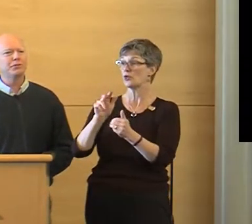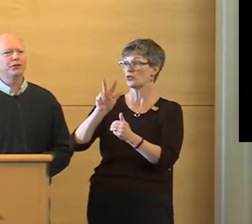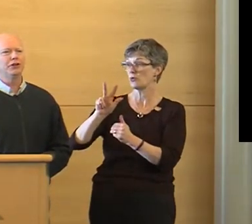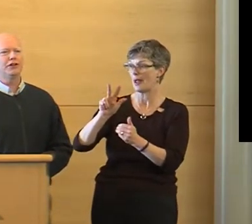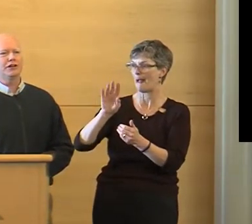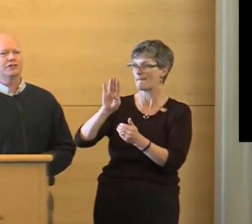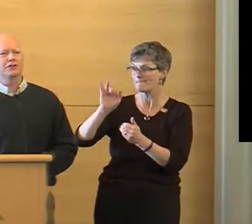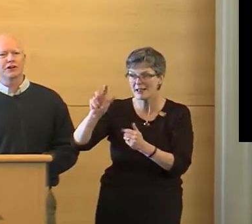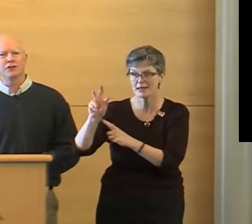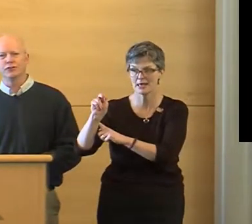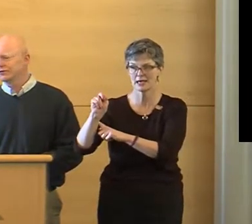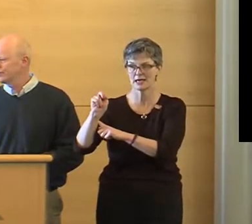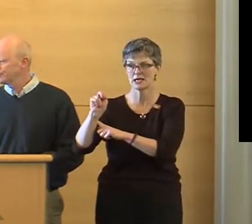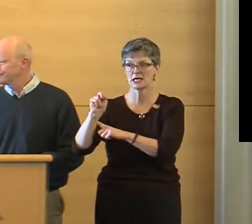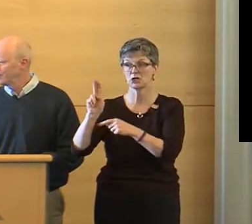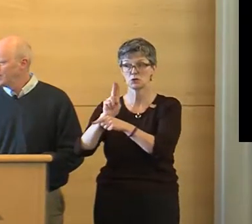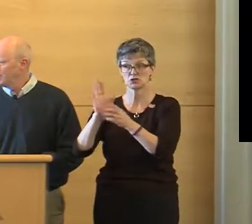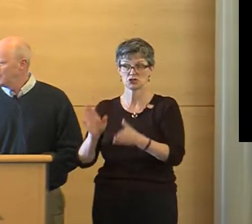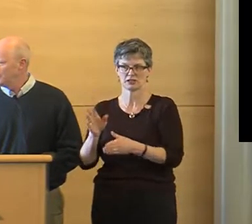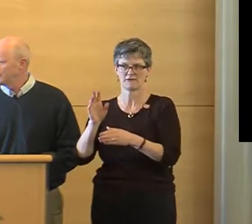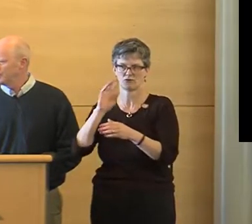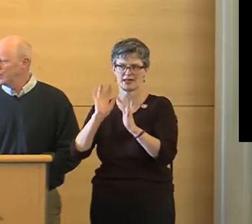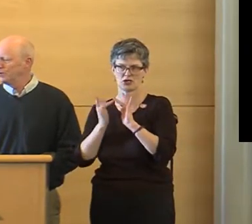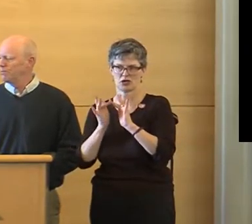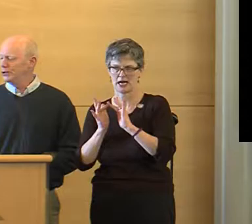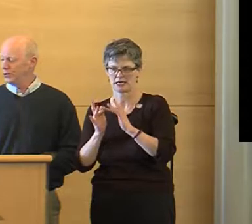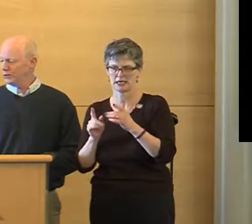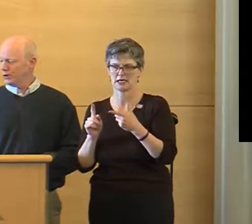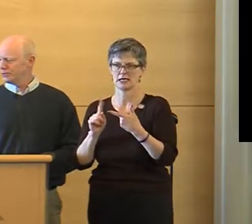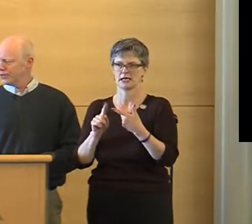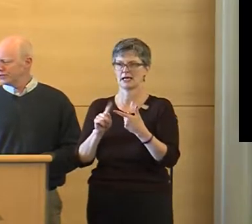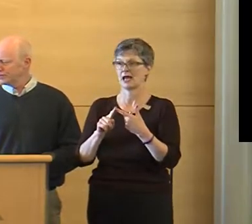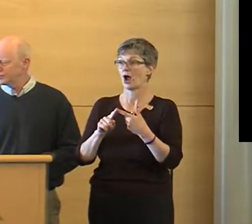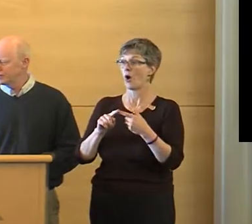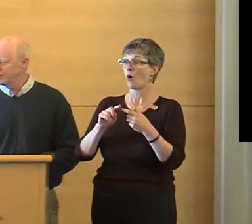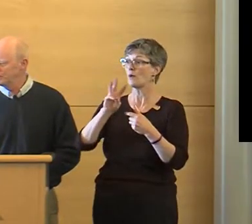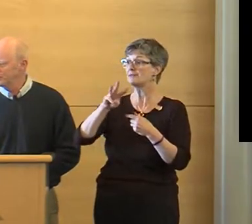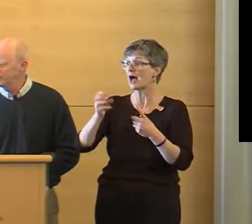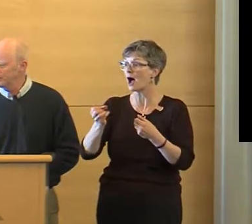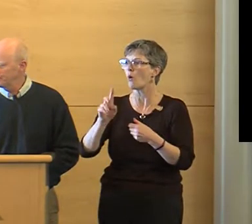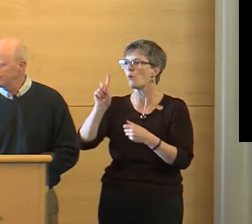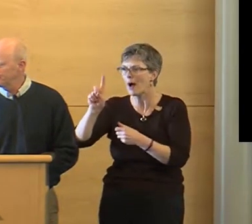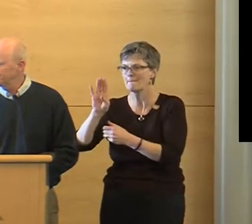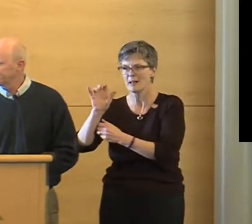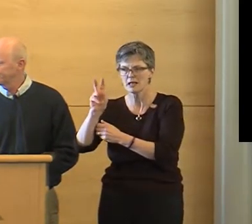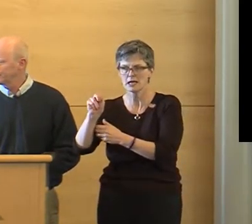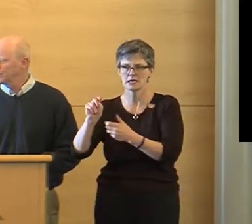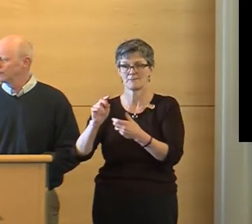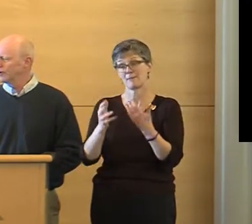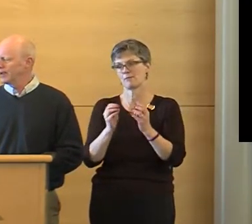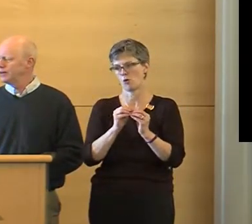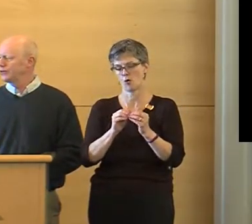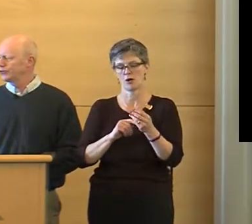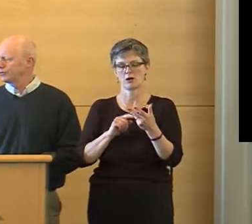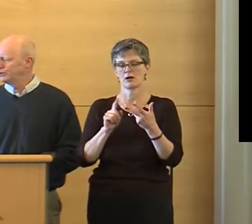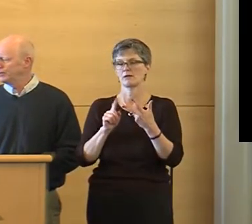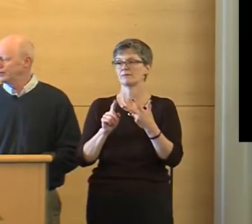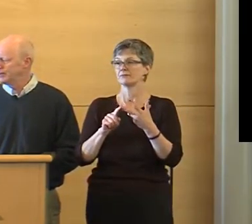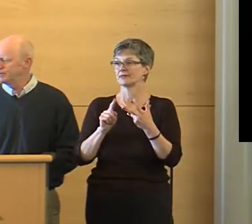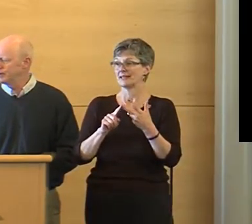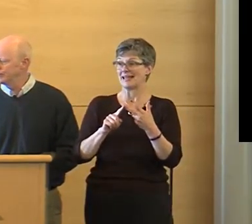internetlivestats.com. And it's constantly ticking away like a stock ticker. But you'll find there that there